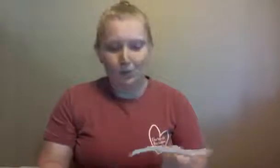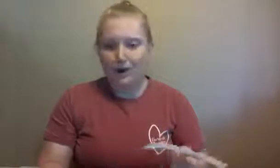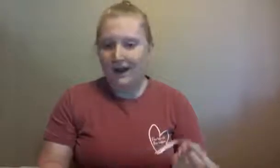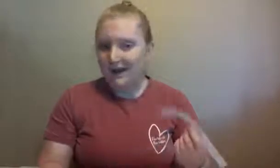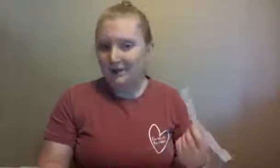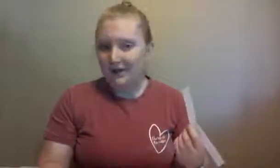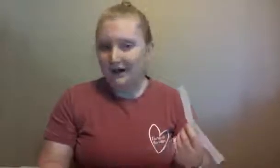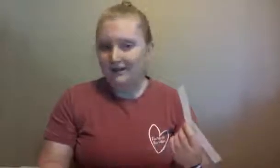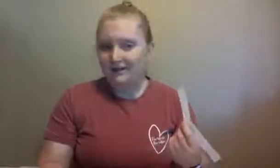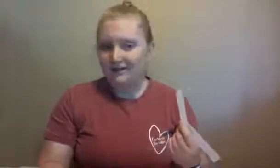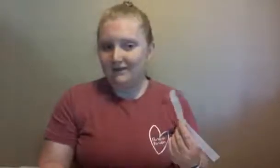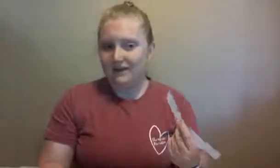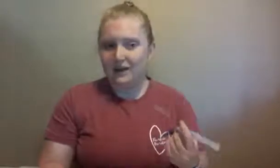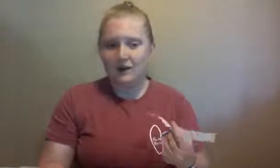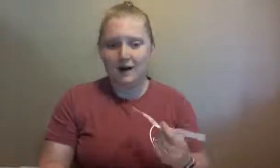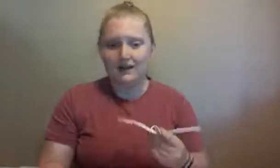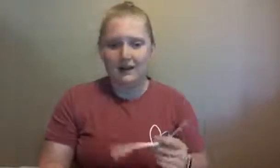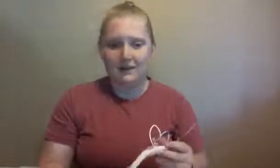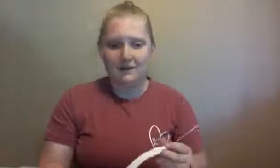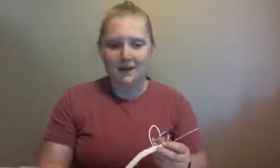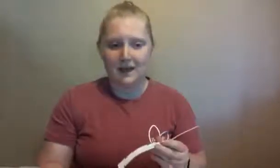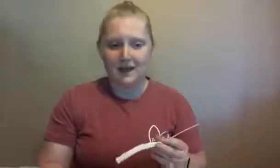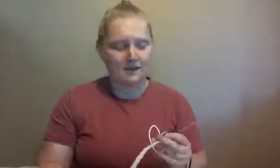What am I? Can you guys guess what that is?